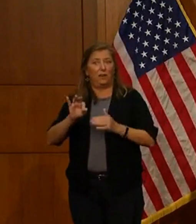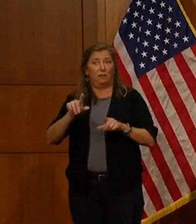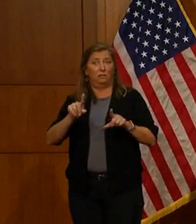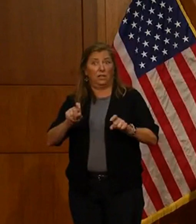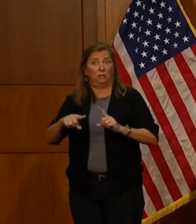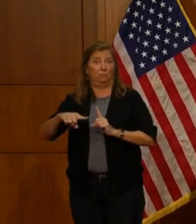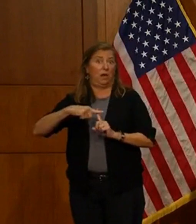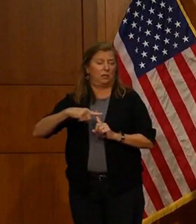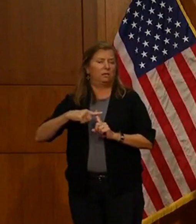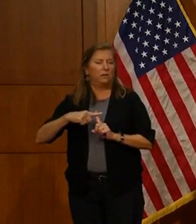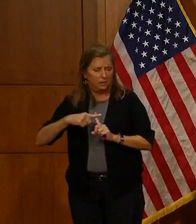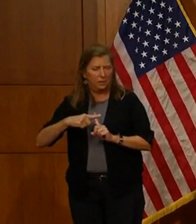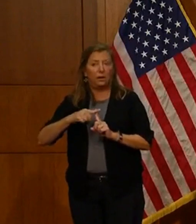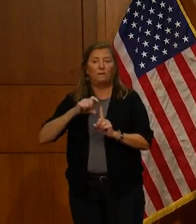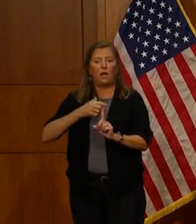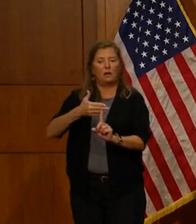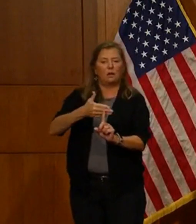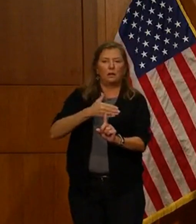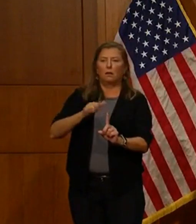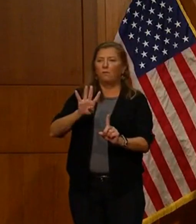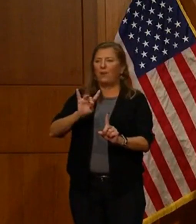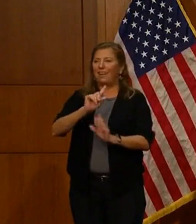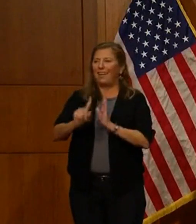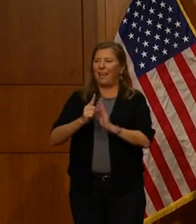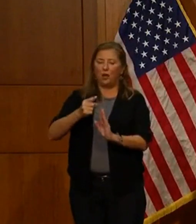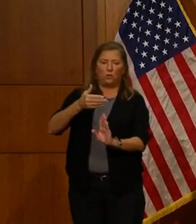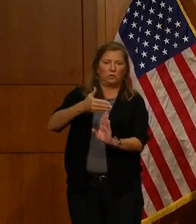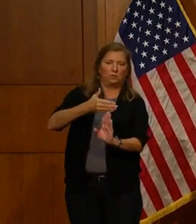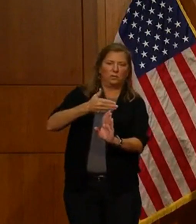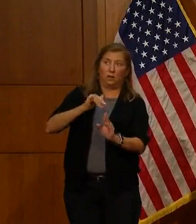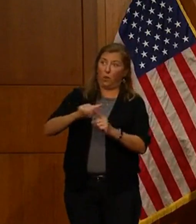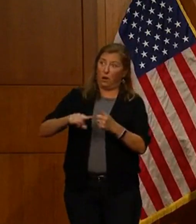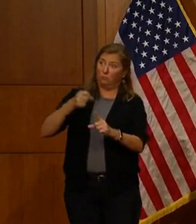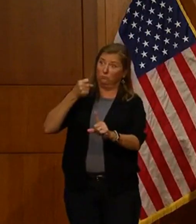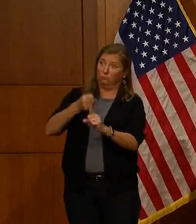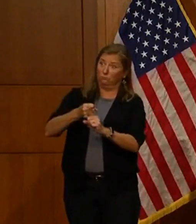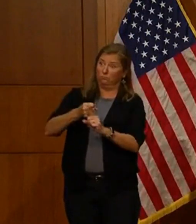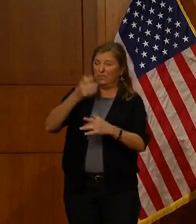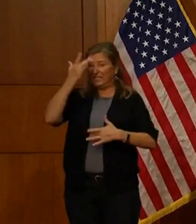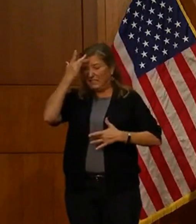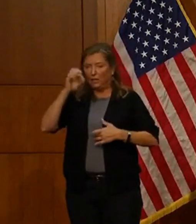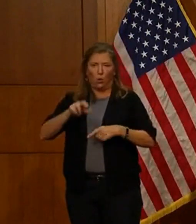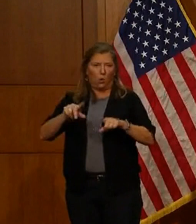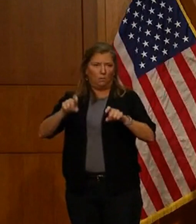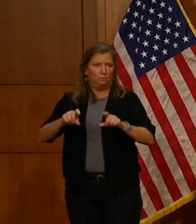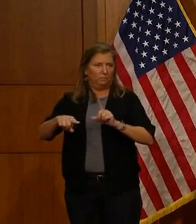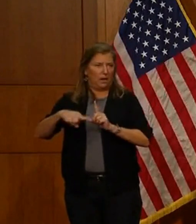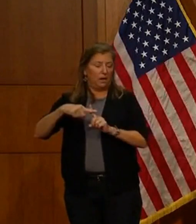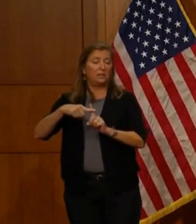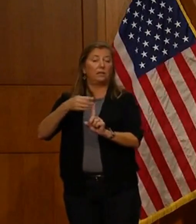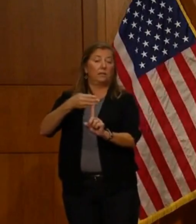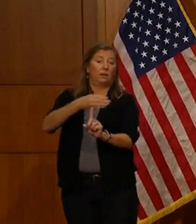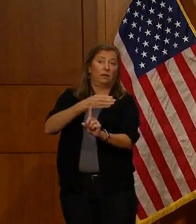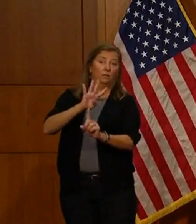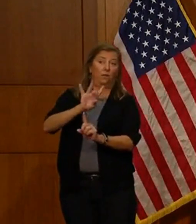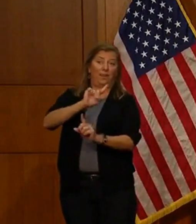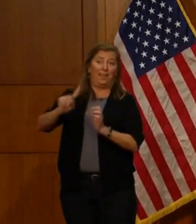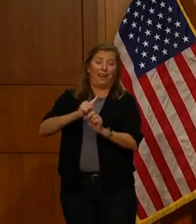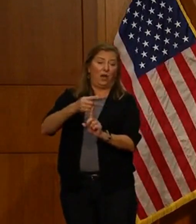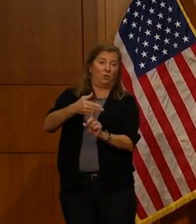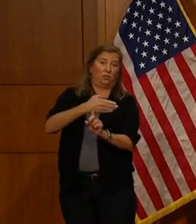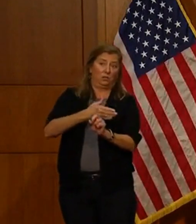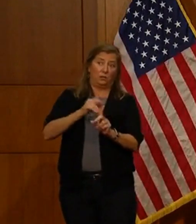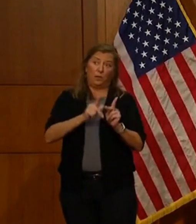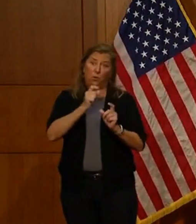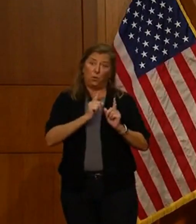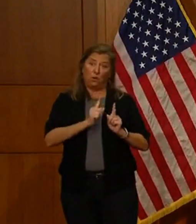test. We will then go back a 48-hour period from that onset of symptoms or that date of testing, and then we will interview that case